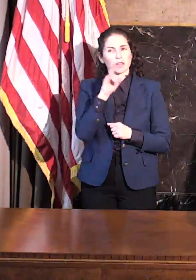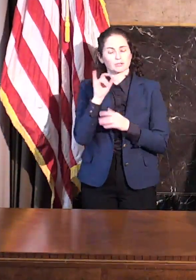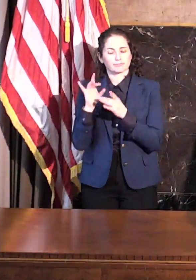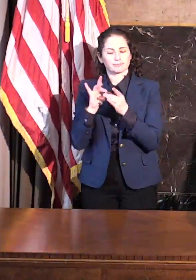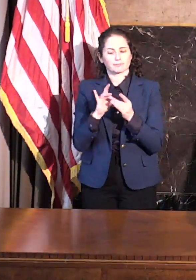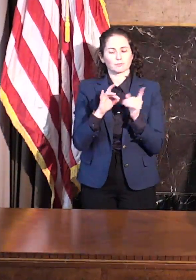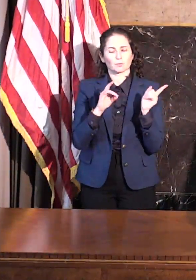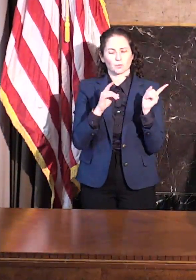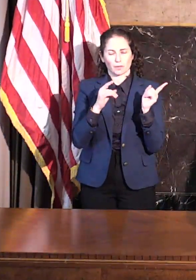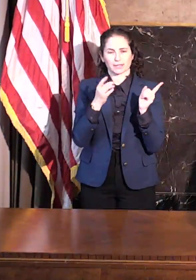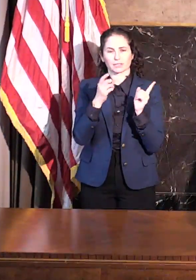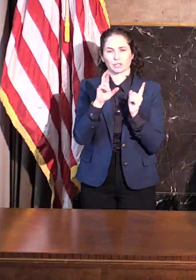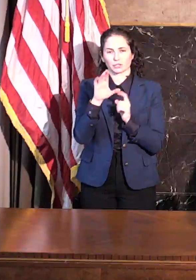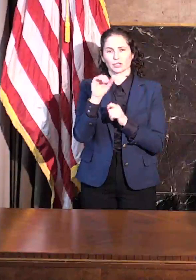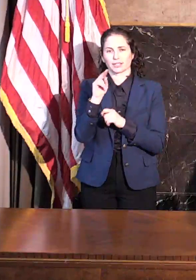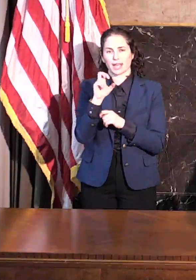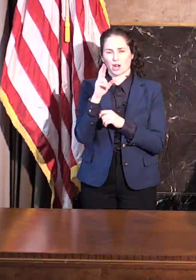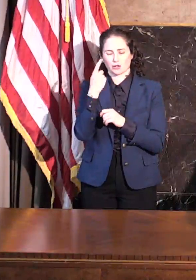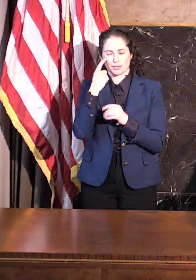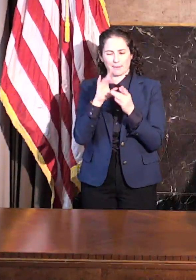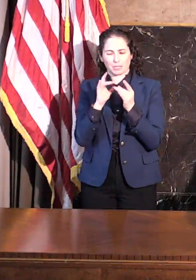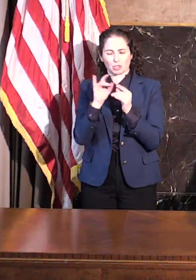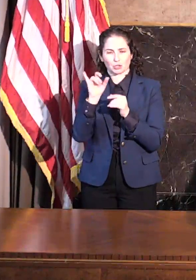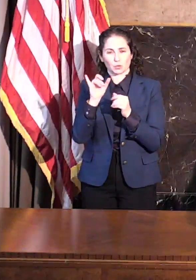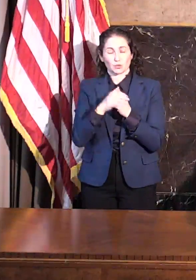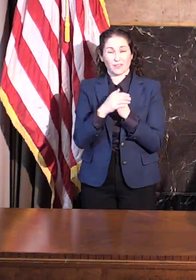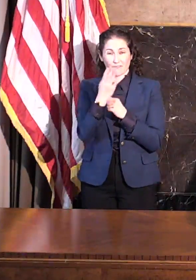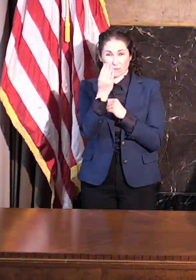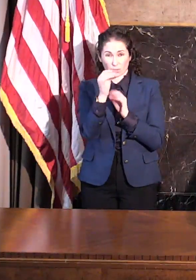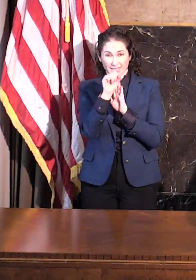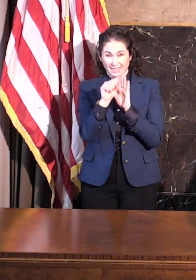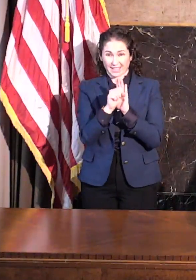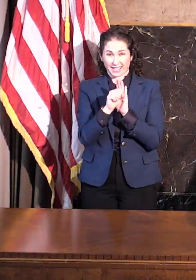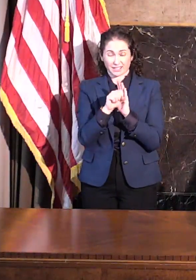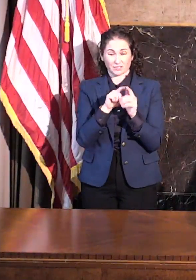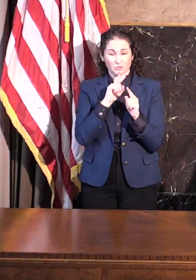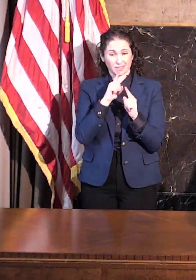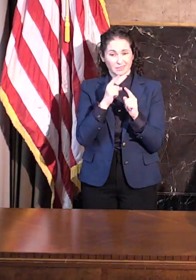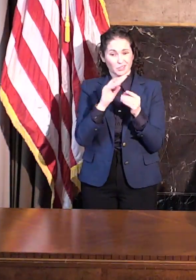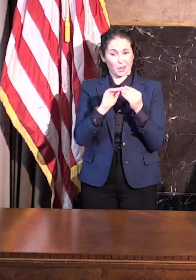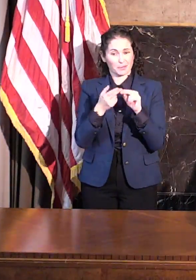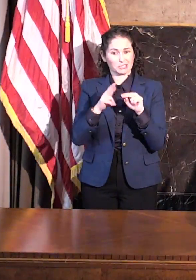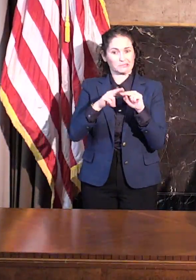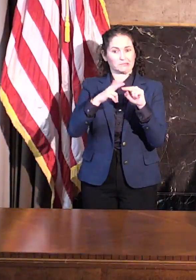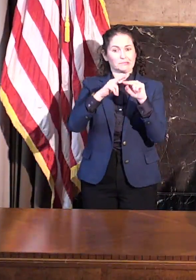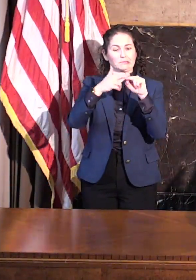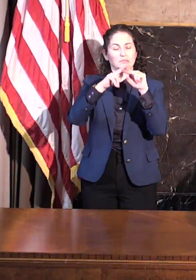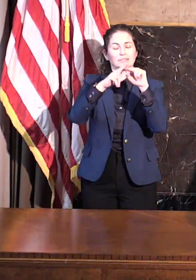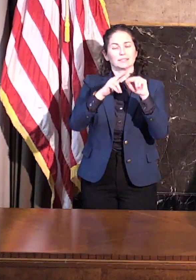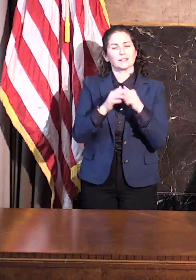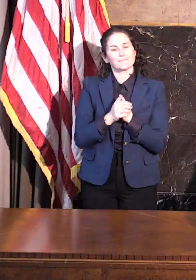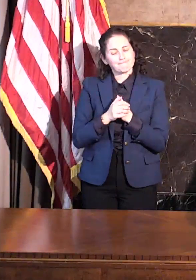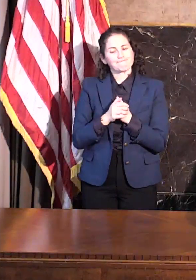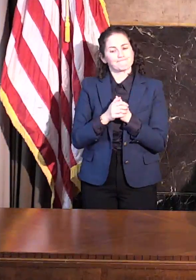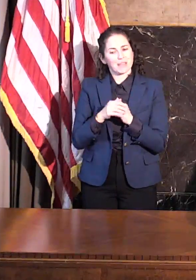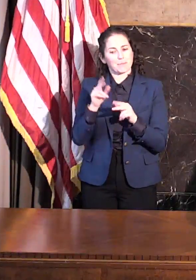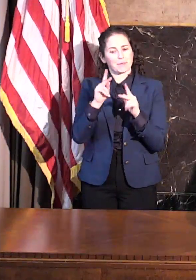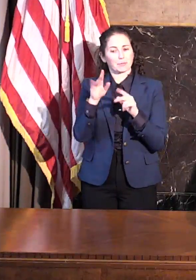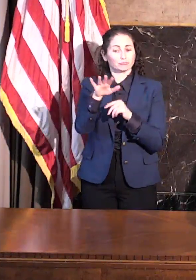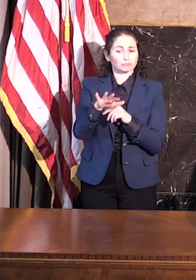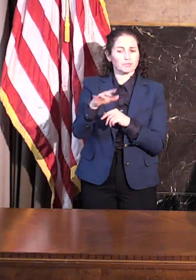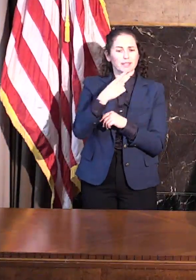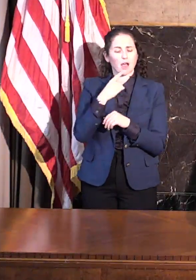been unnecessarily exposing one another and people they don't even know to the virus. And that has led to people getting sick. That's led to